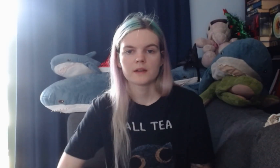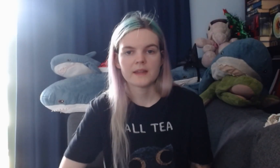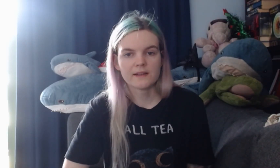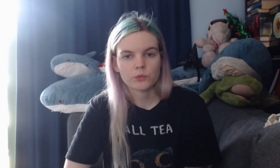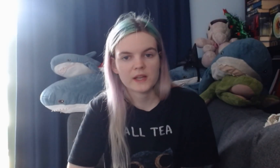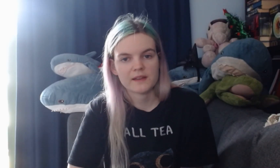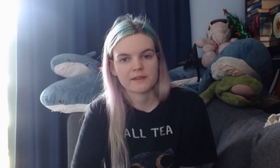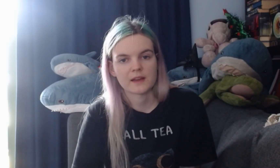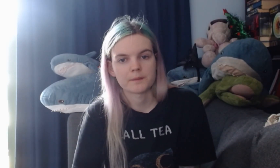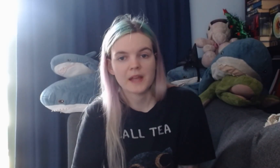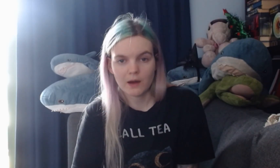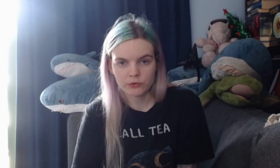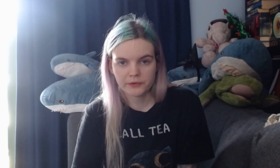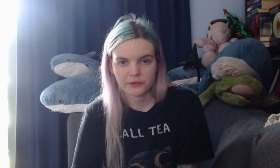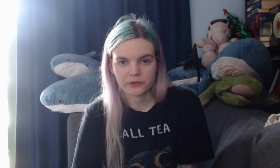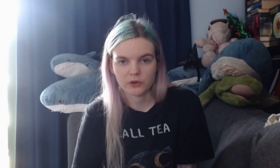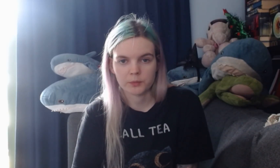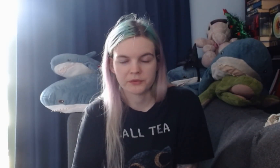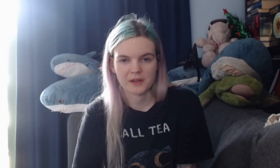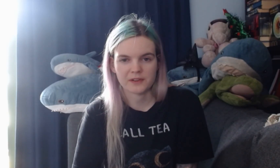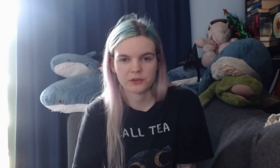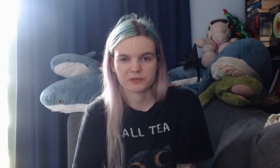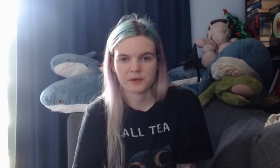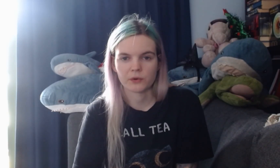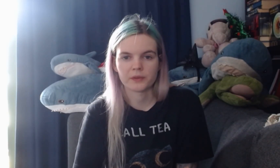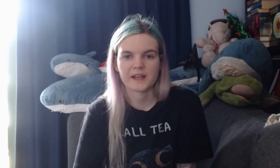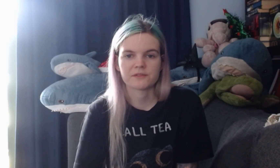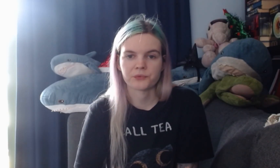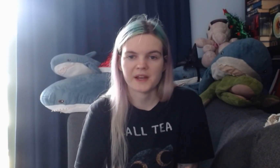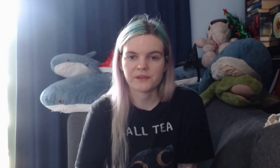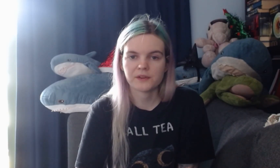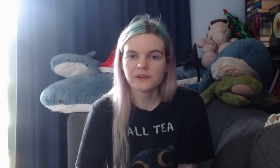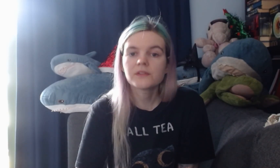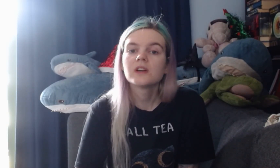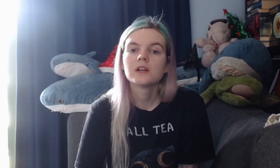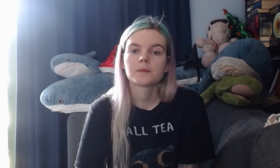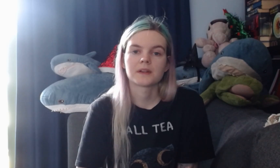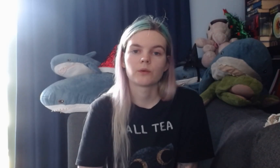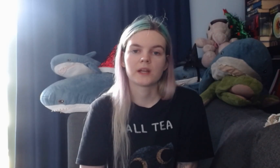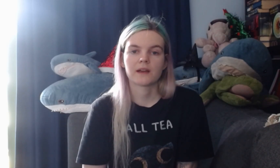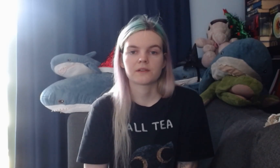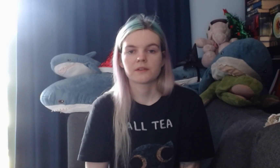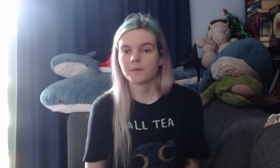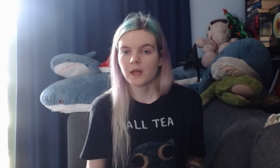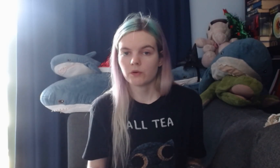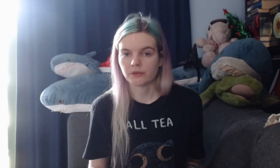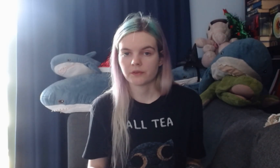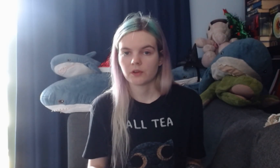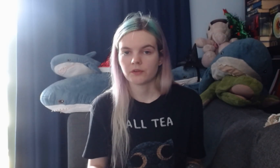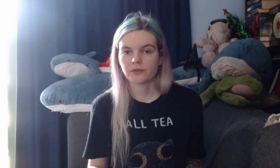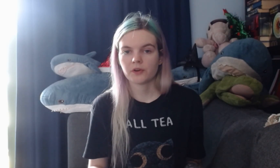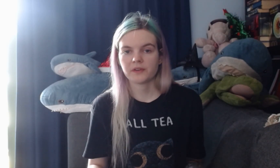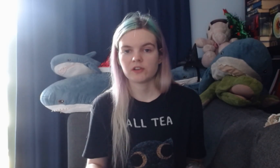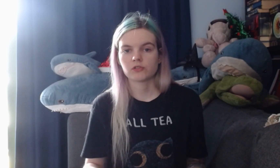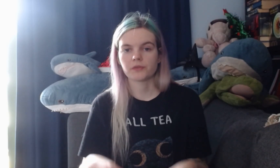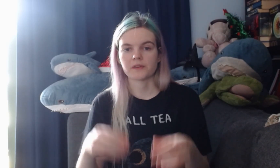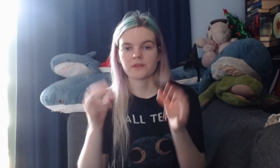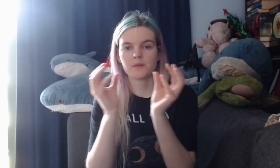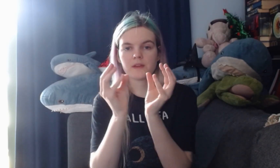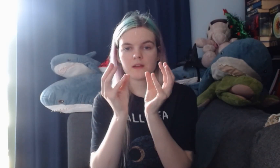Next we get some nouns, so I think so far we only had phrases, but now we get some nouns. First he shows us family,